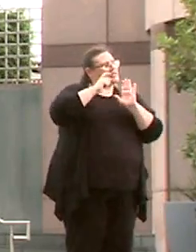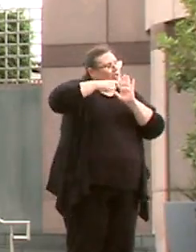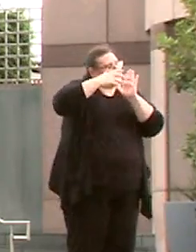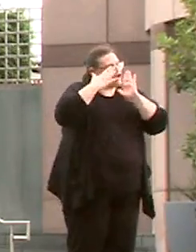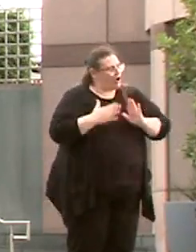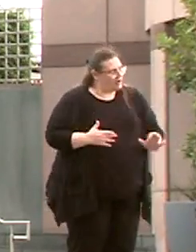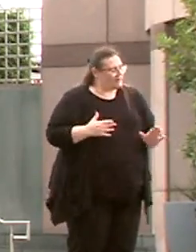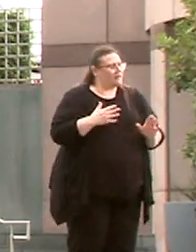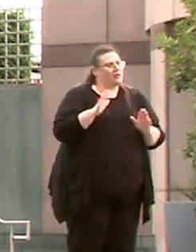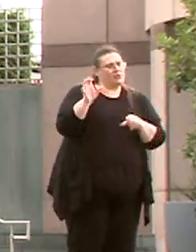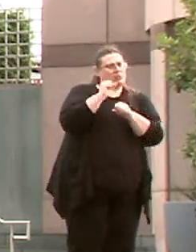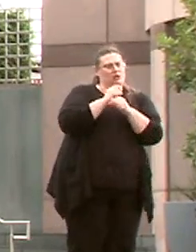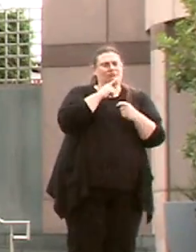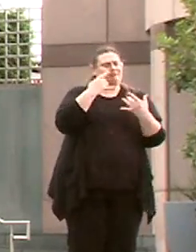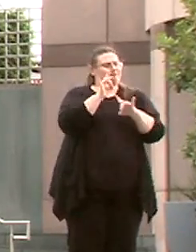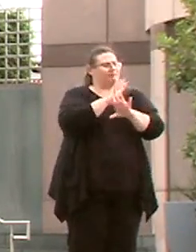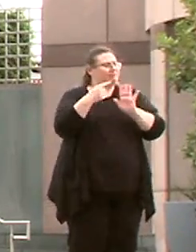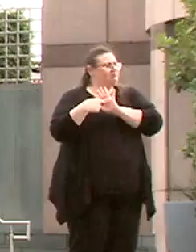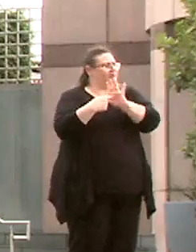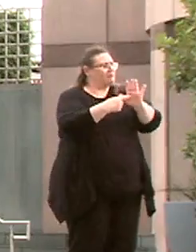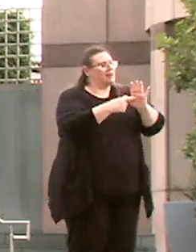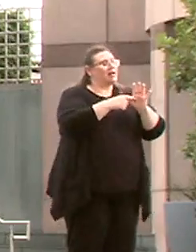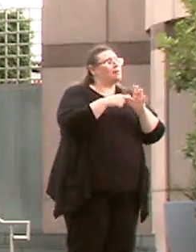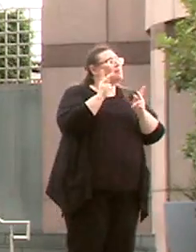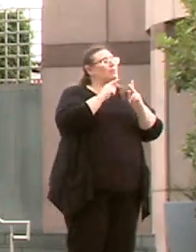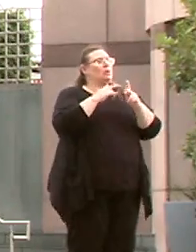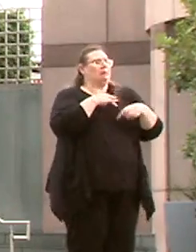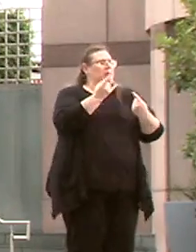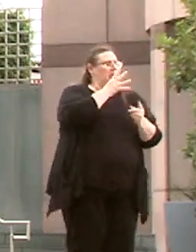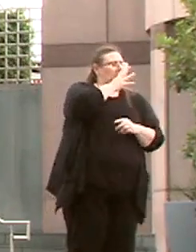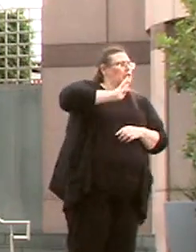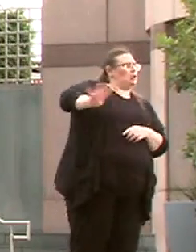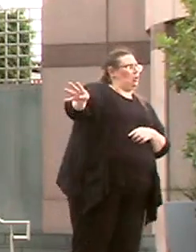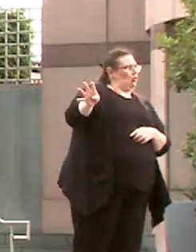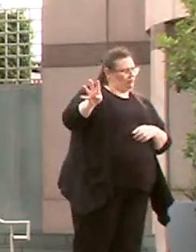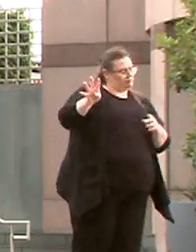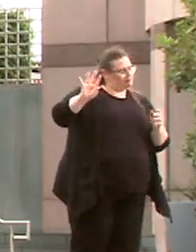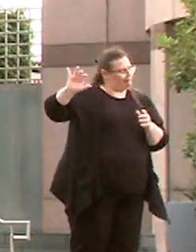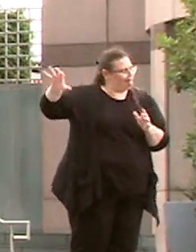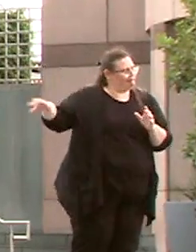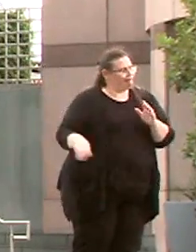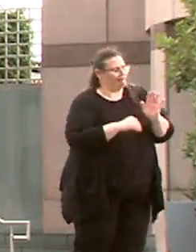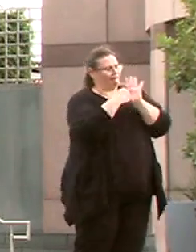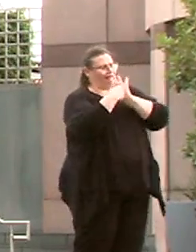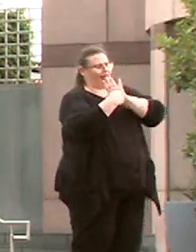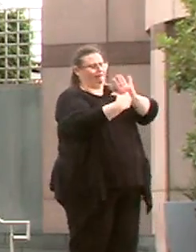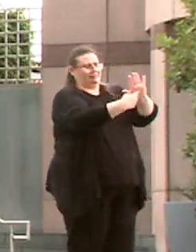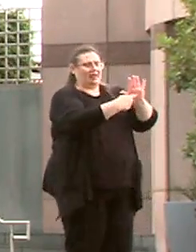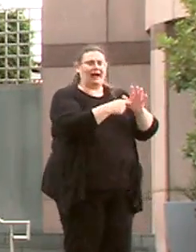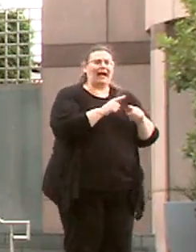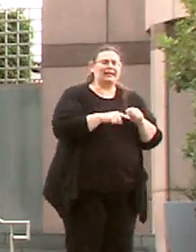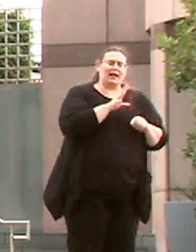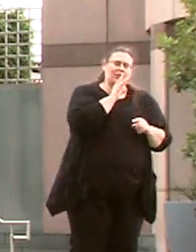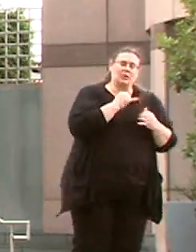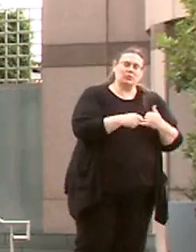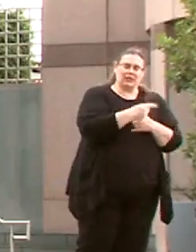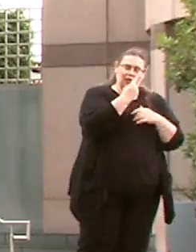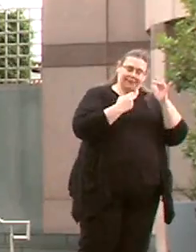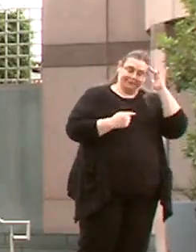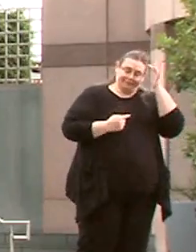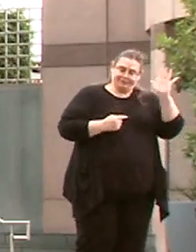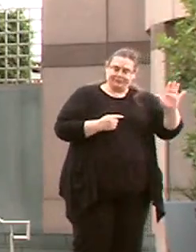work illuminates historically excluded voices, utilizing I can't even talk today,